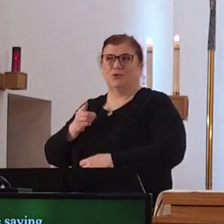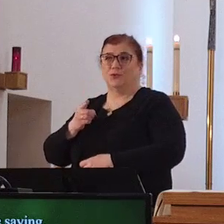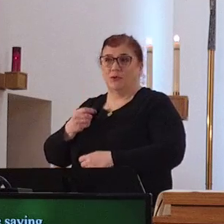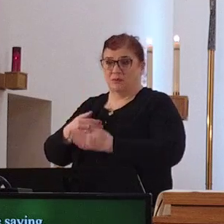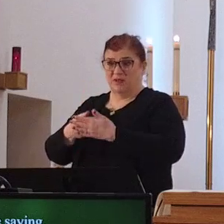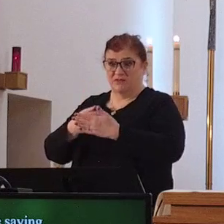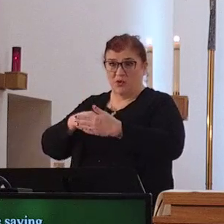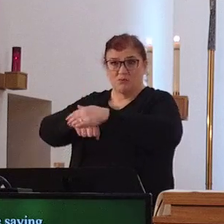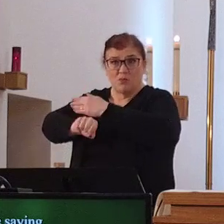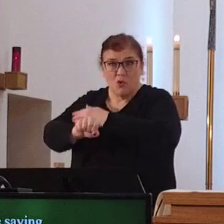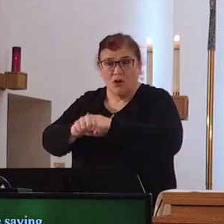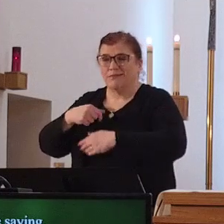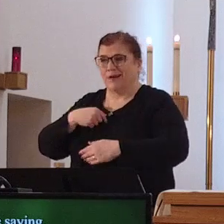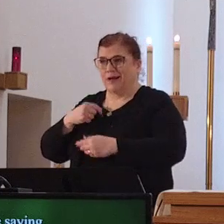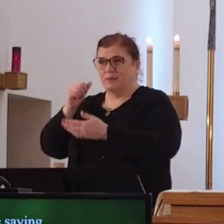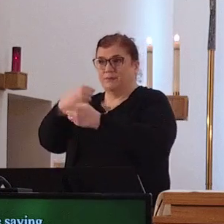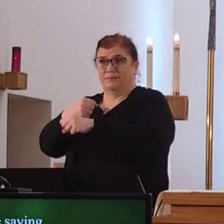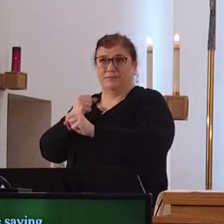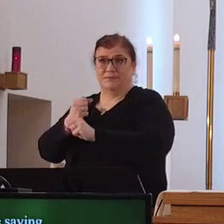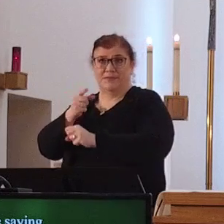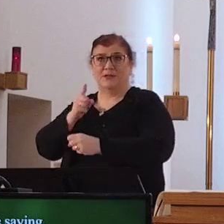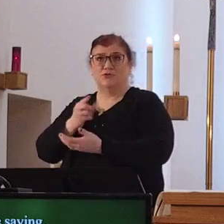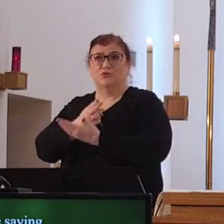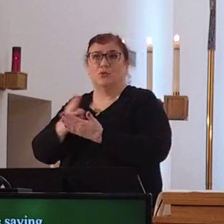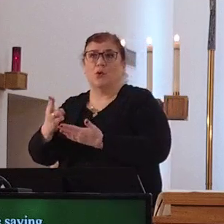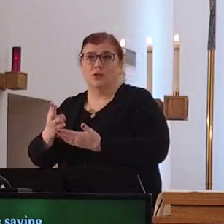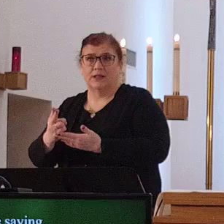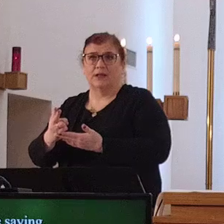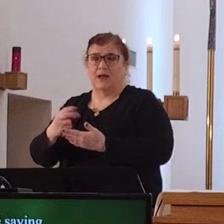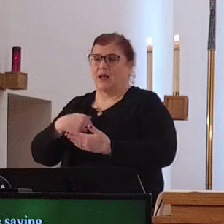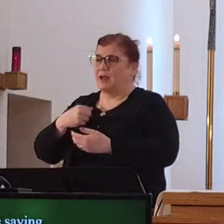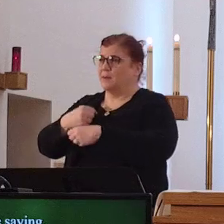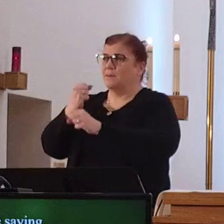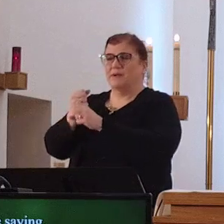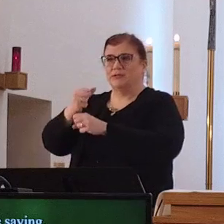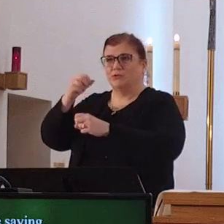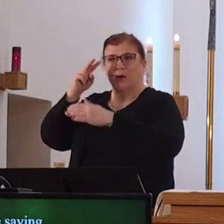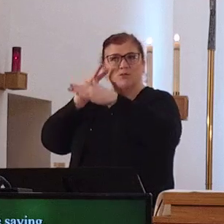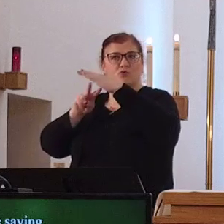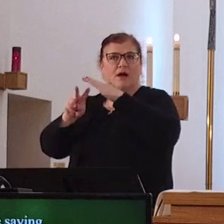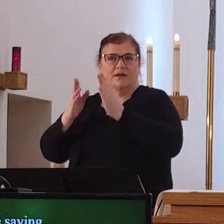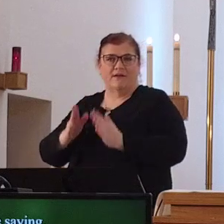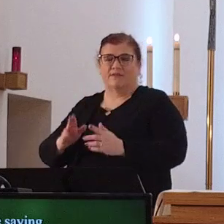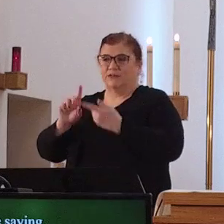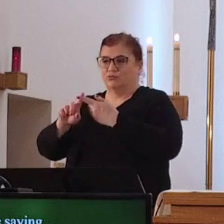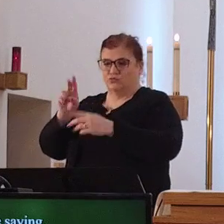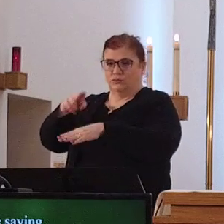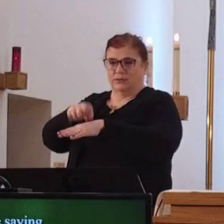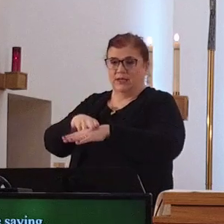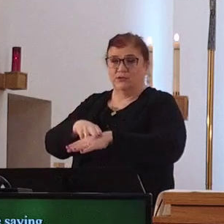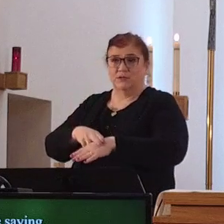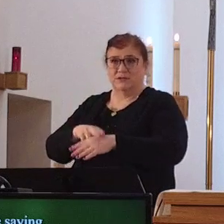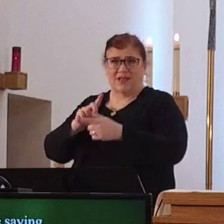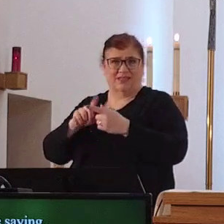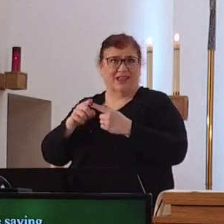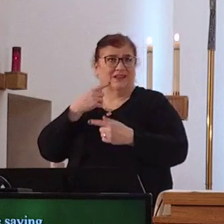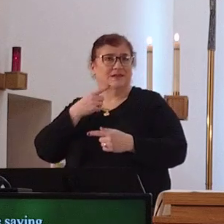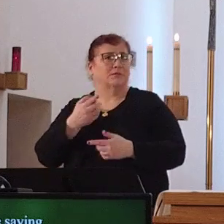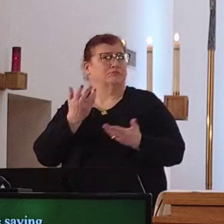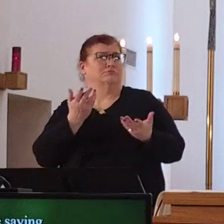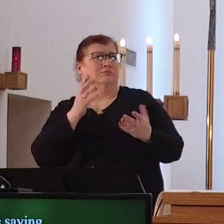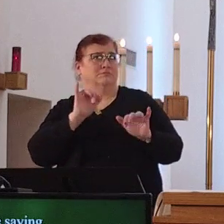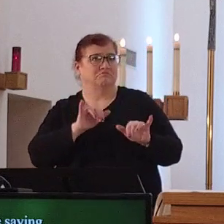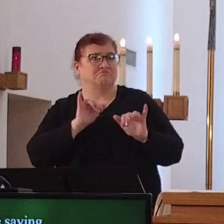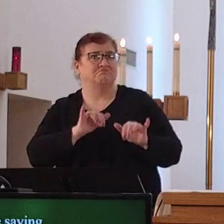I consecrated you. I appointed you a prophet to the nations." Then I said, "Ah, Lord